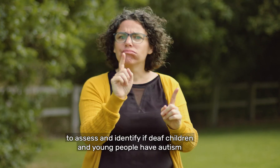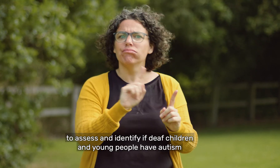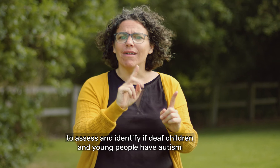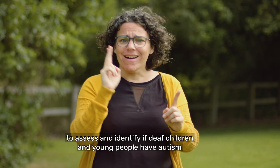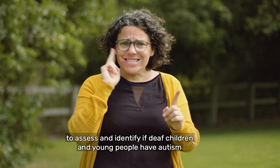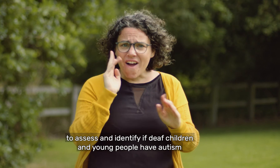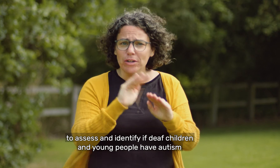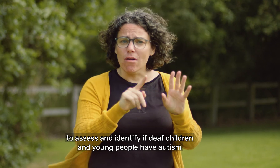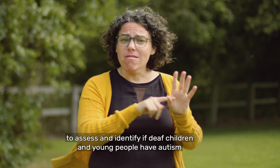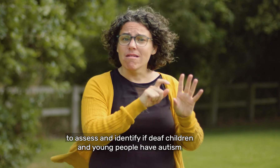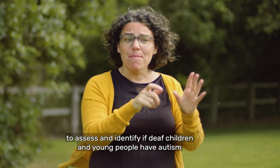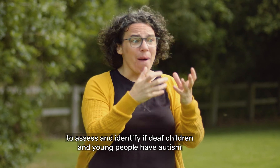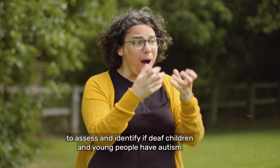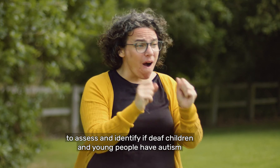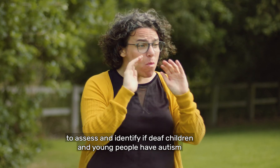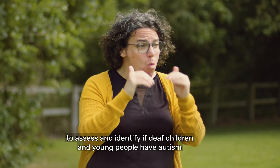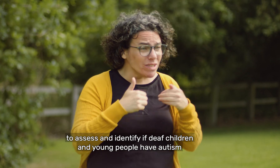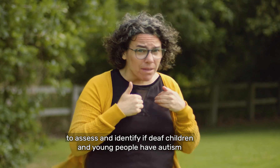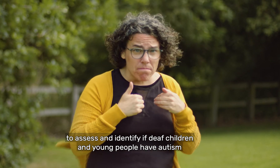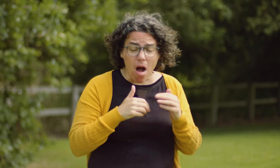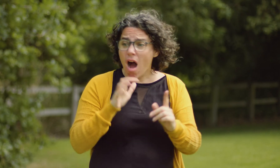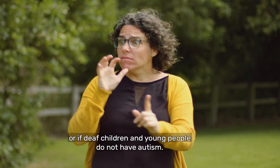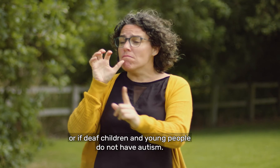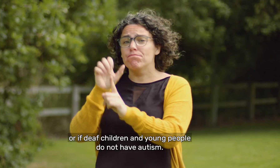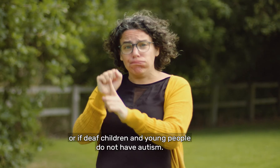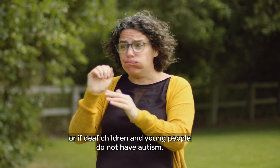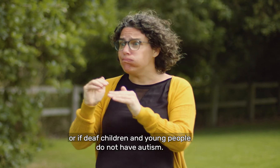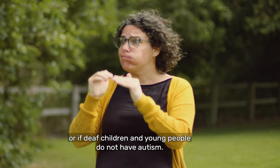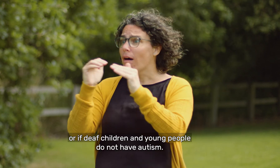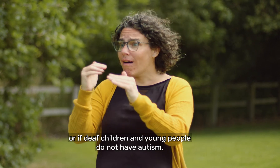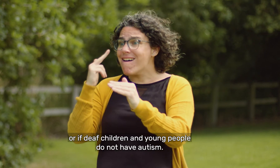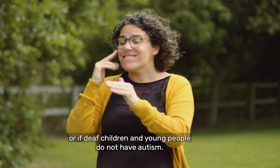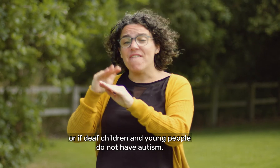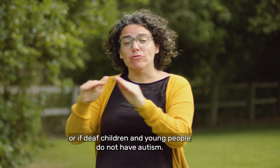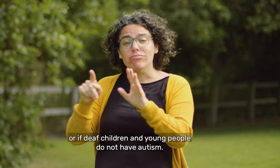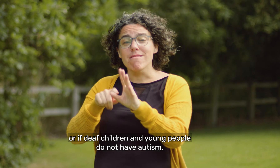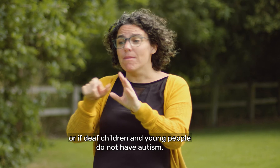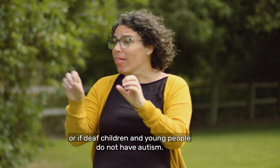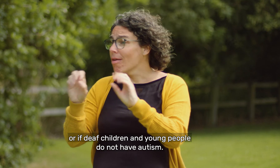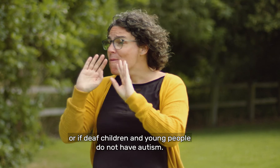children and young people have autism, or if deaf children and young people do not have autism.